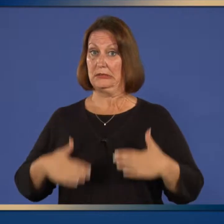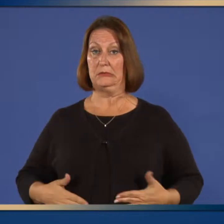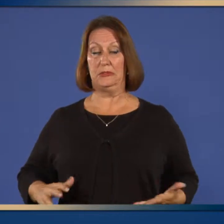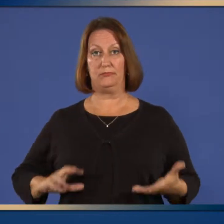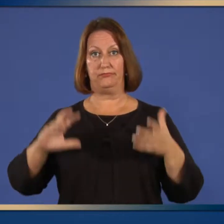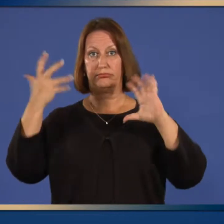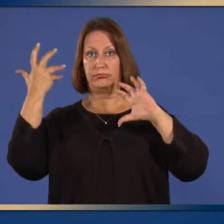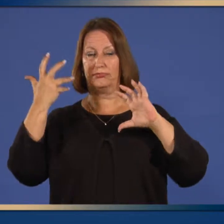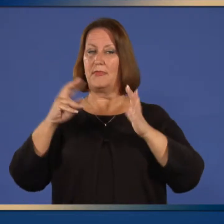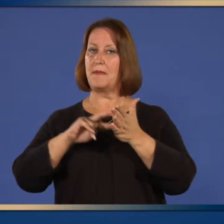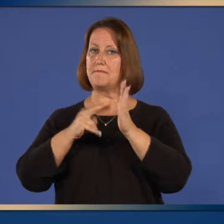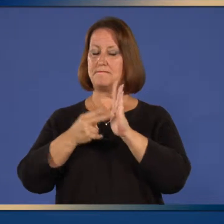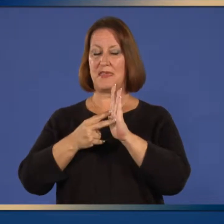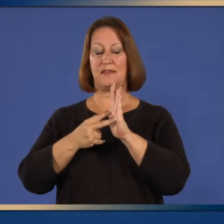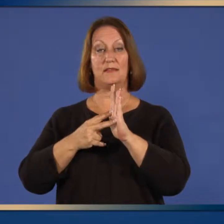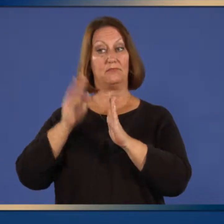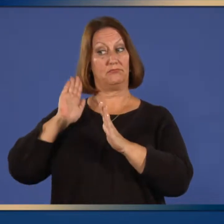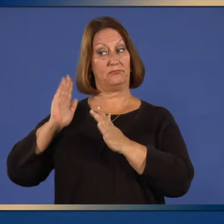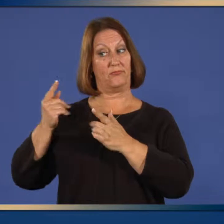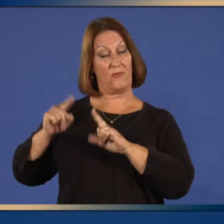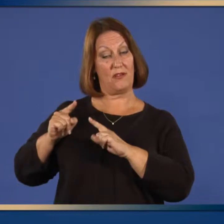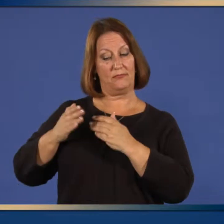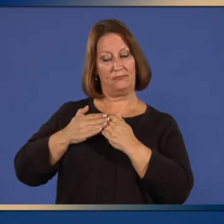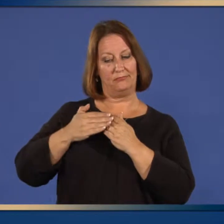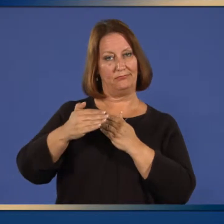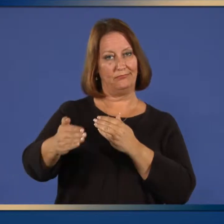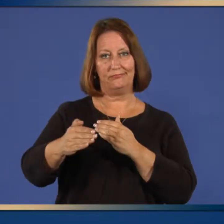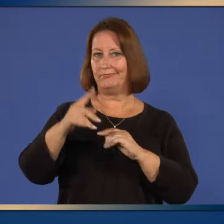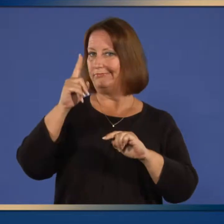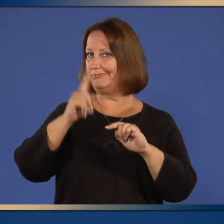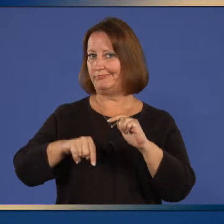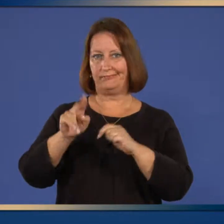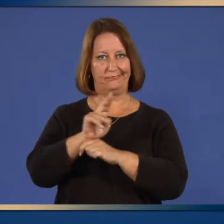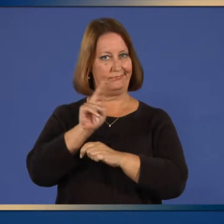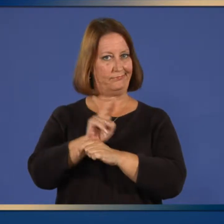is a contraindication for subsequent doses.